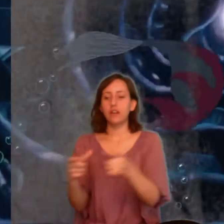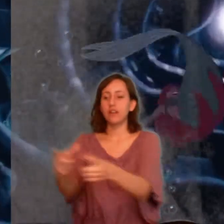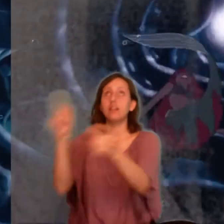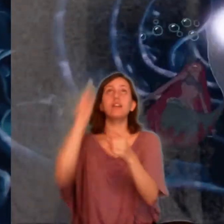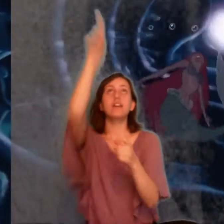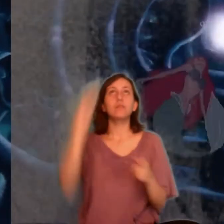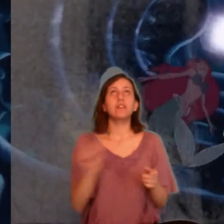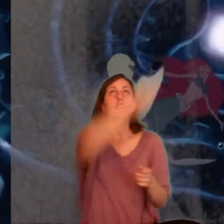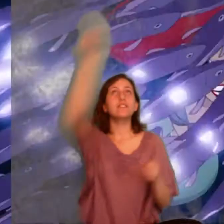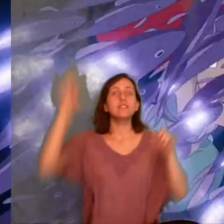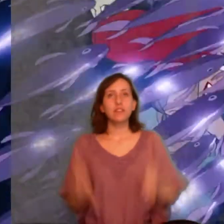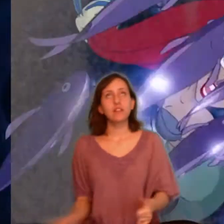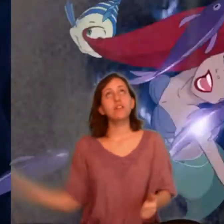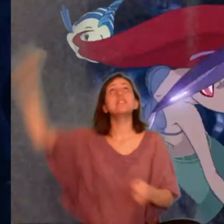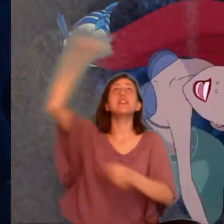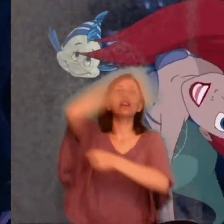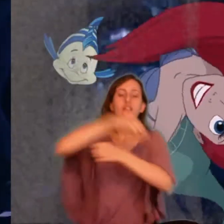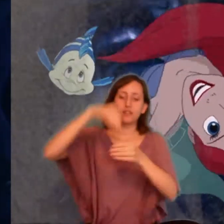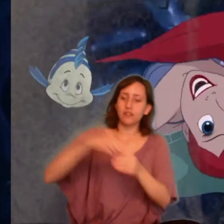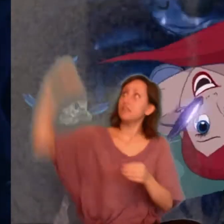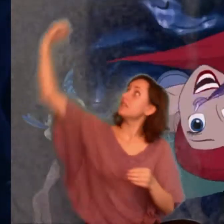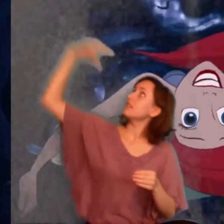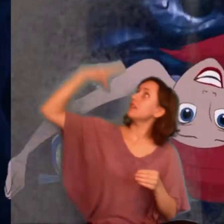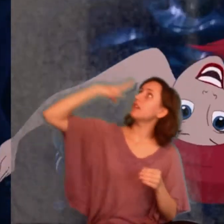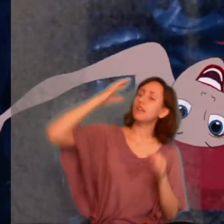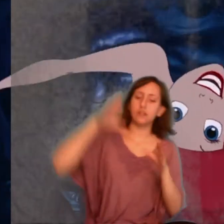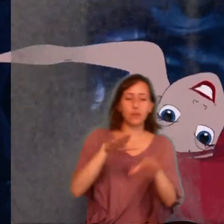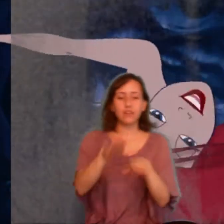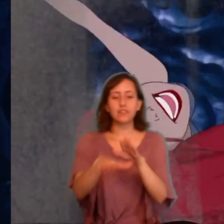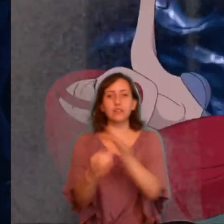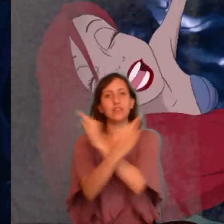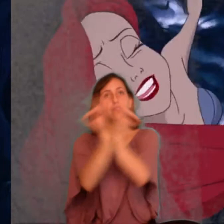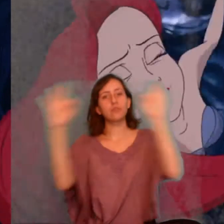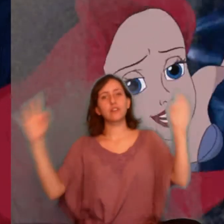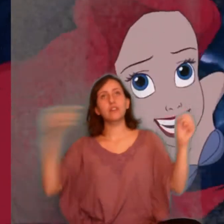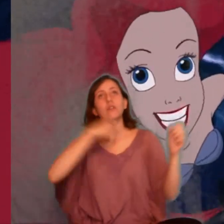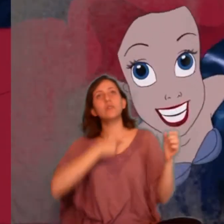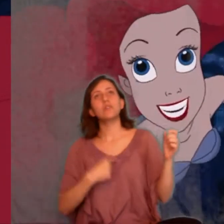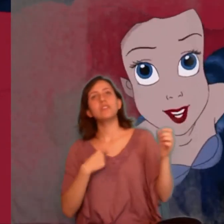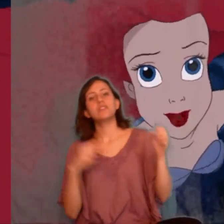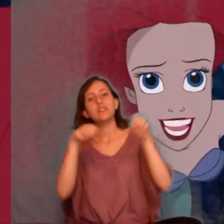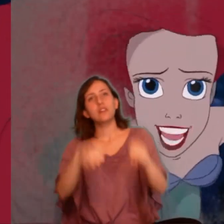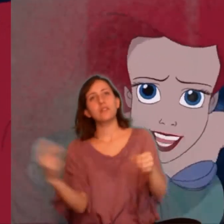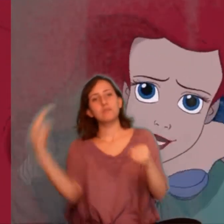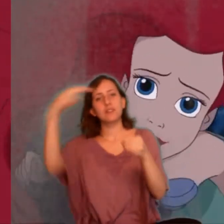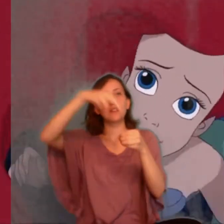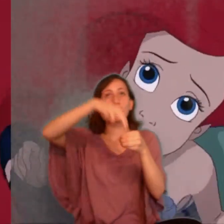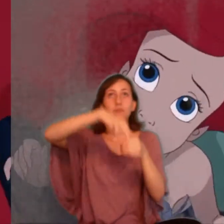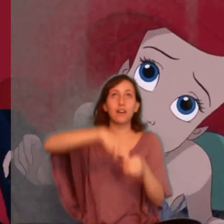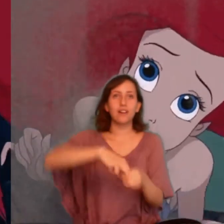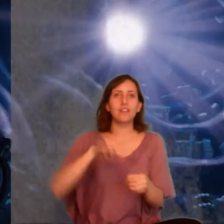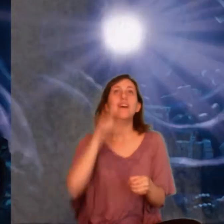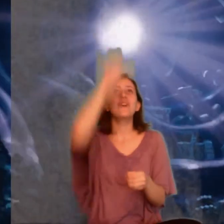they run, up where they stay all day in the sun, wandering free. Wish I could